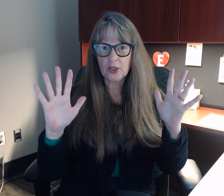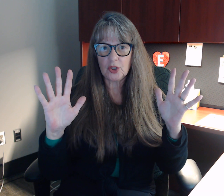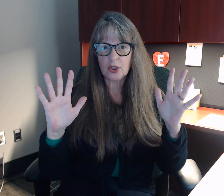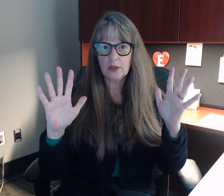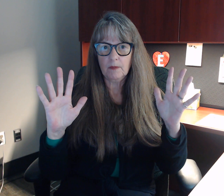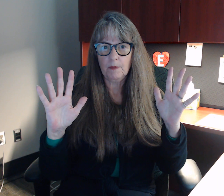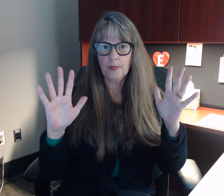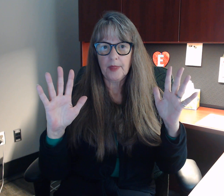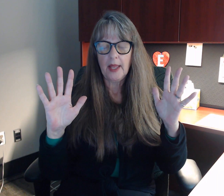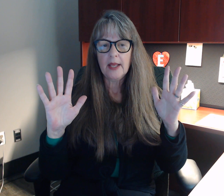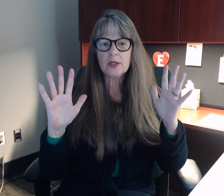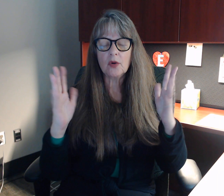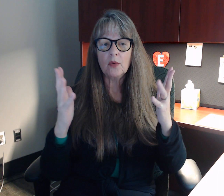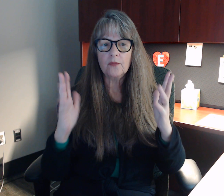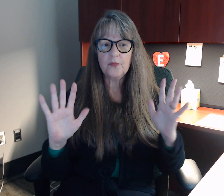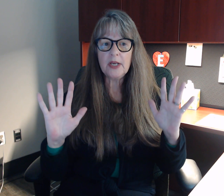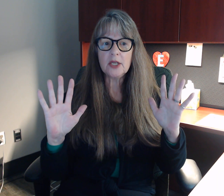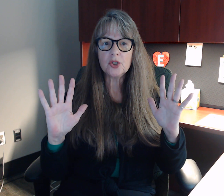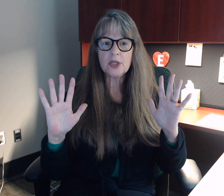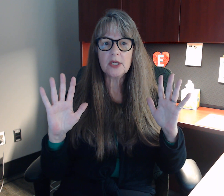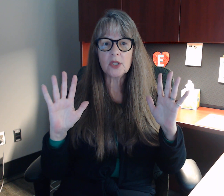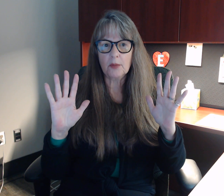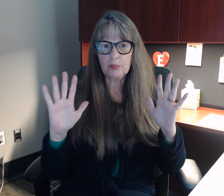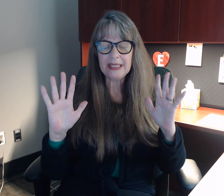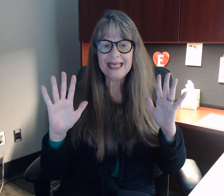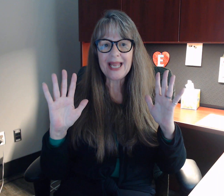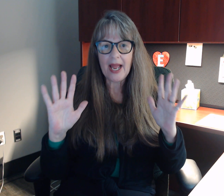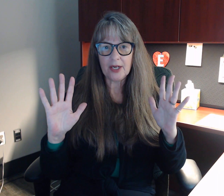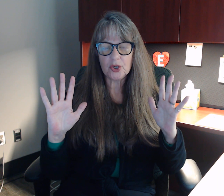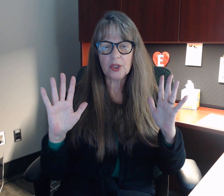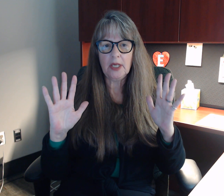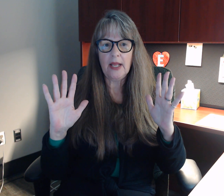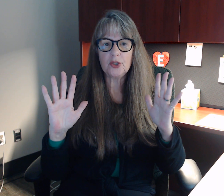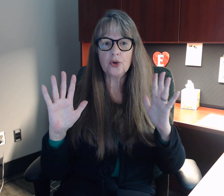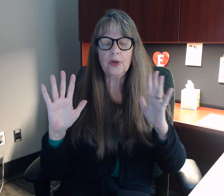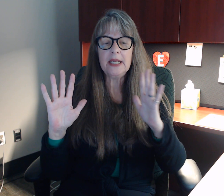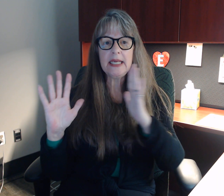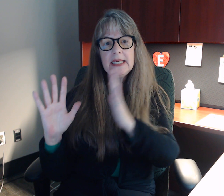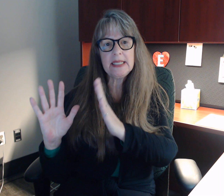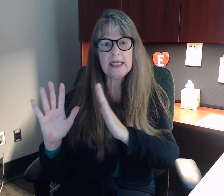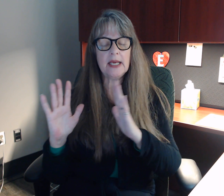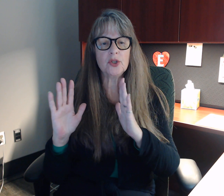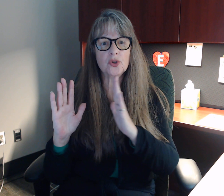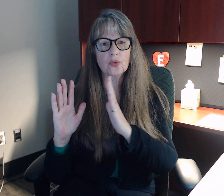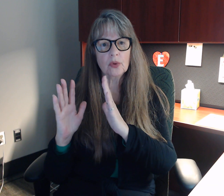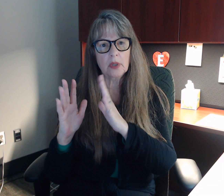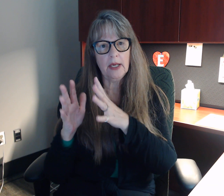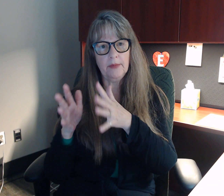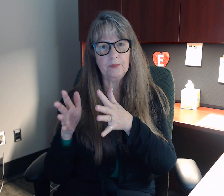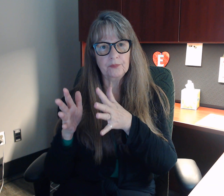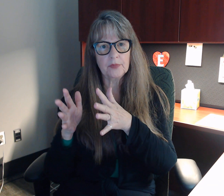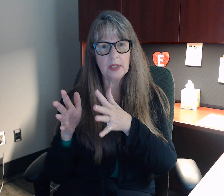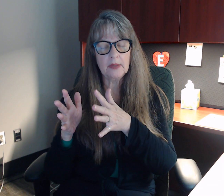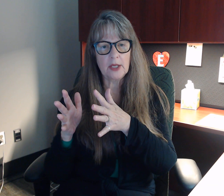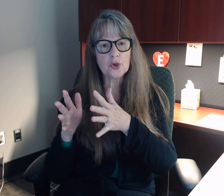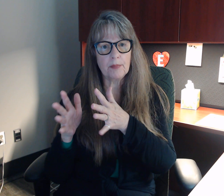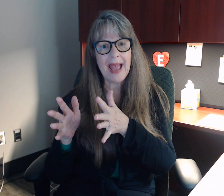finish. So finish is a completed action, and that's your ED. That's your